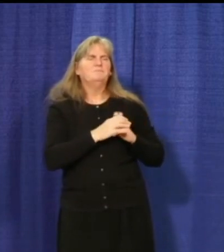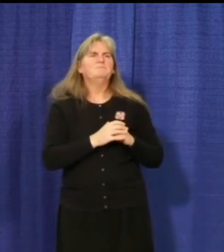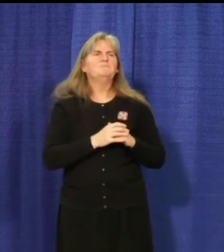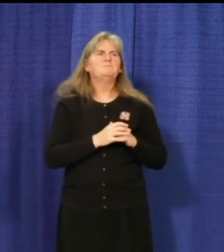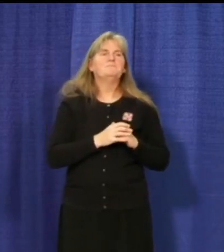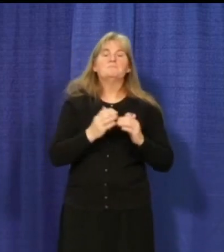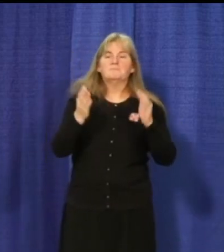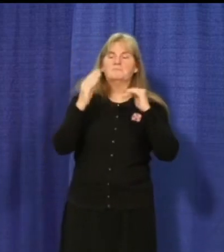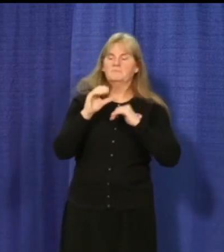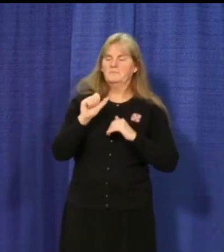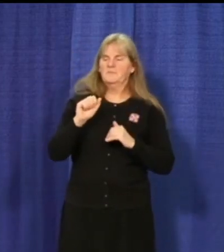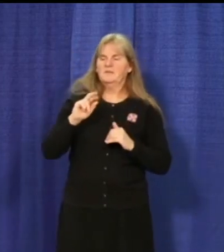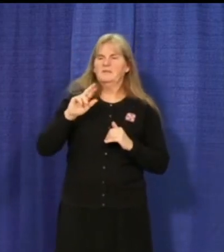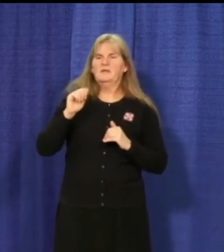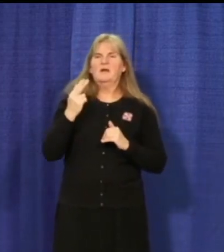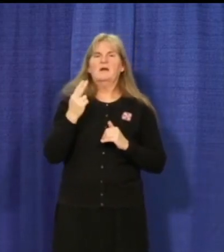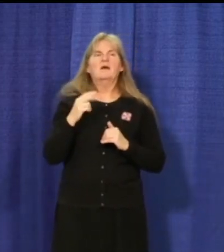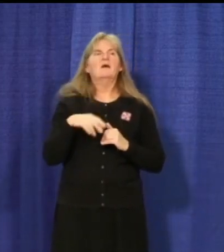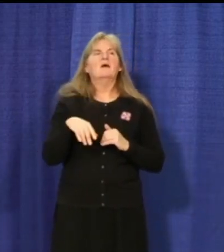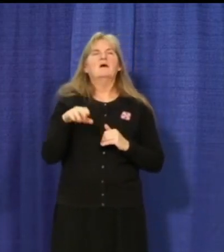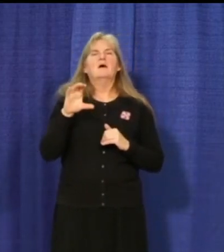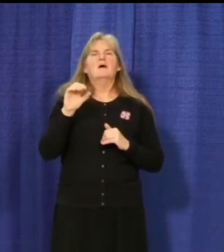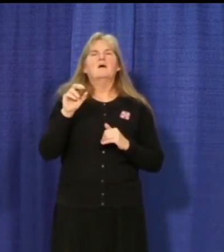move now to Sarah Connors.